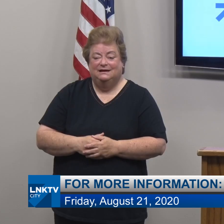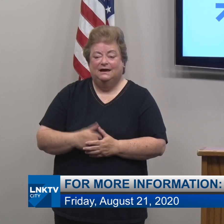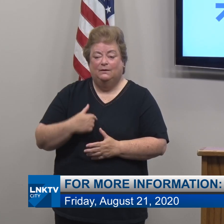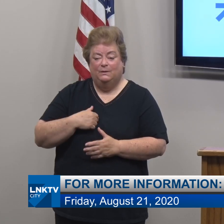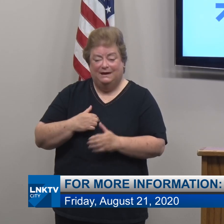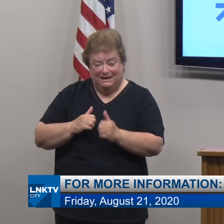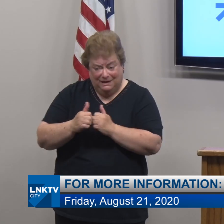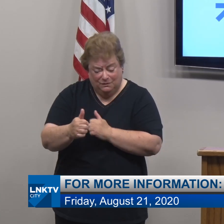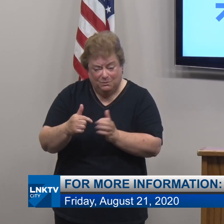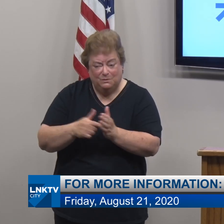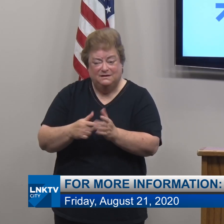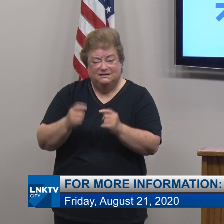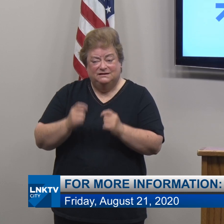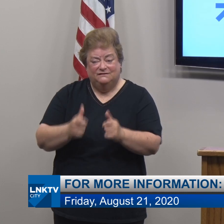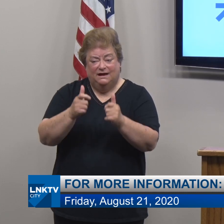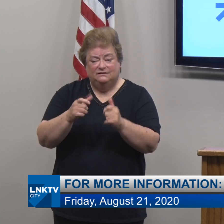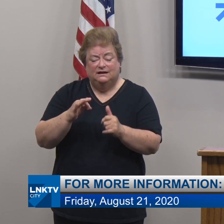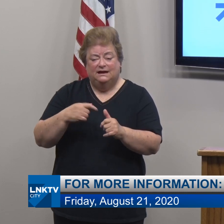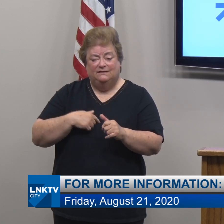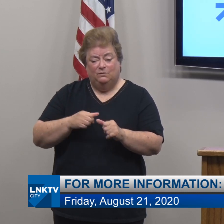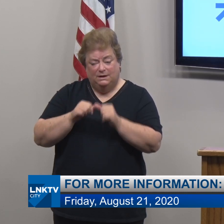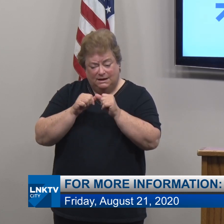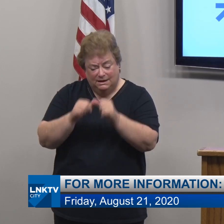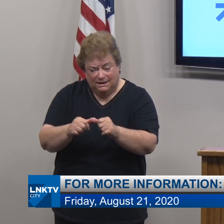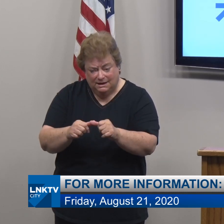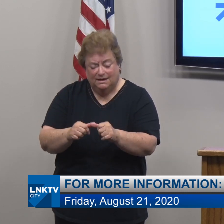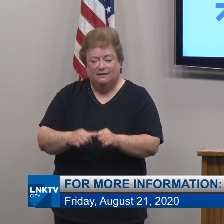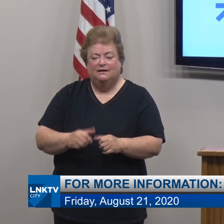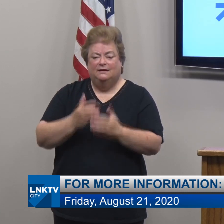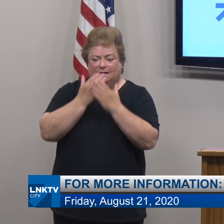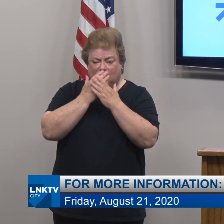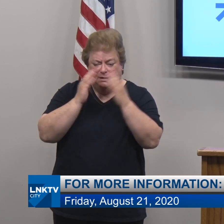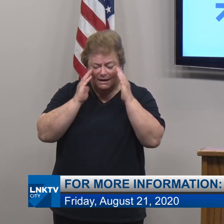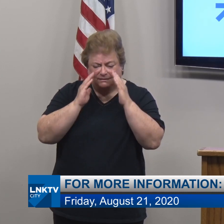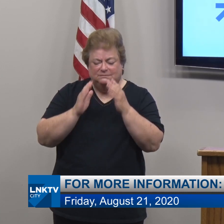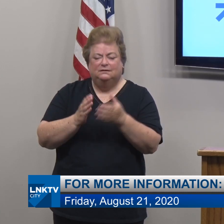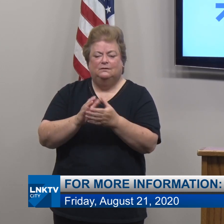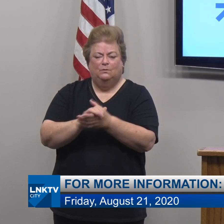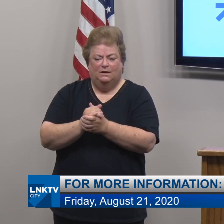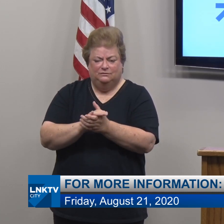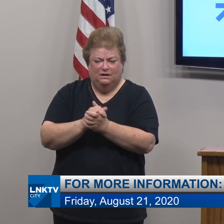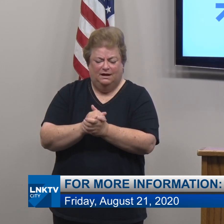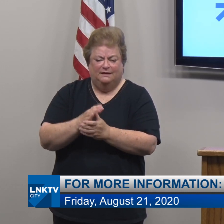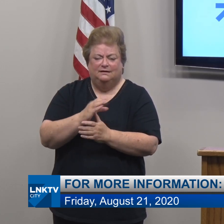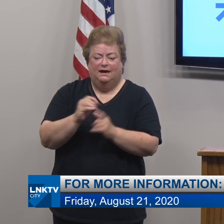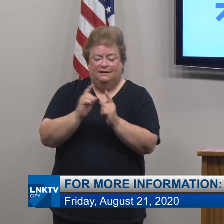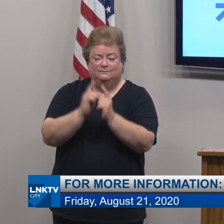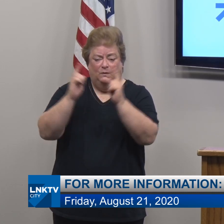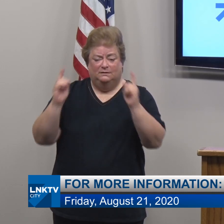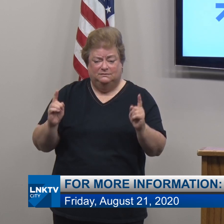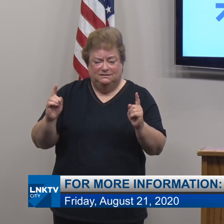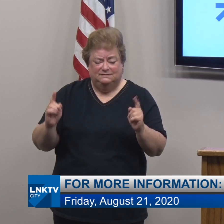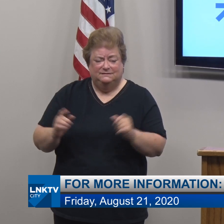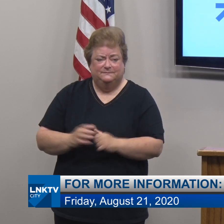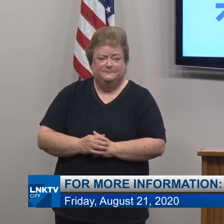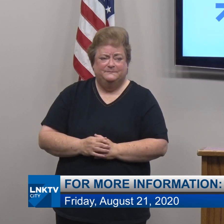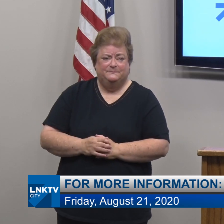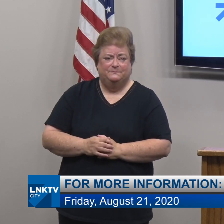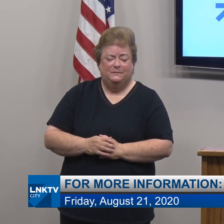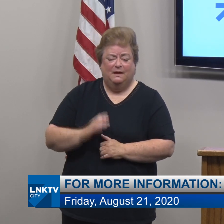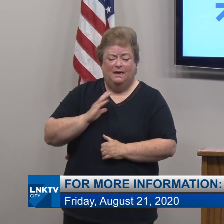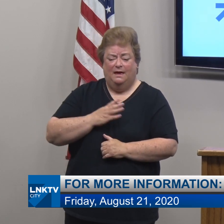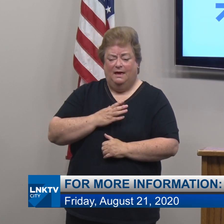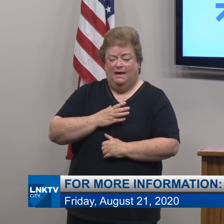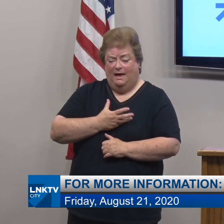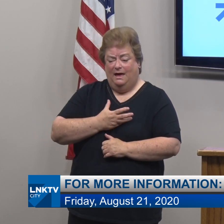faster if we remain faithful to wearing masks and washing our hands and watching our distance. Our victory